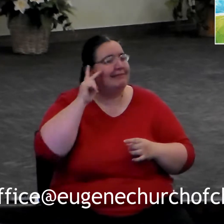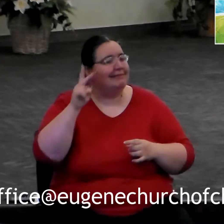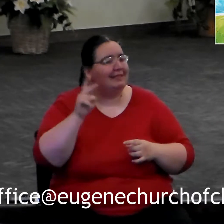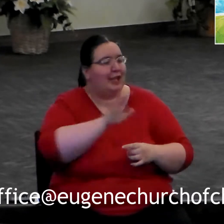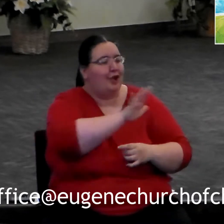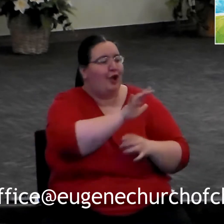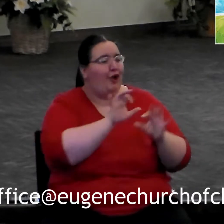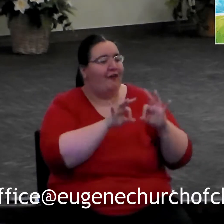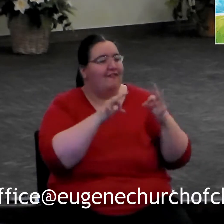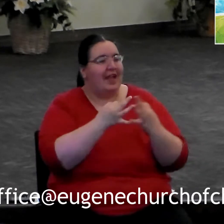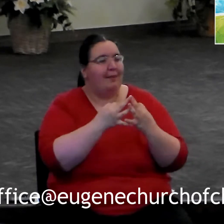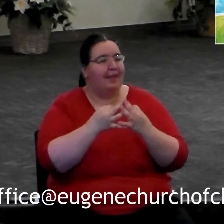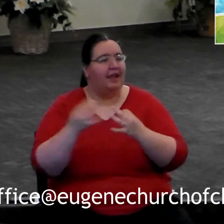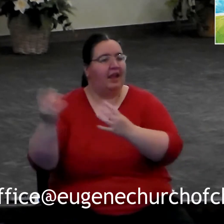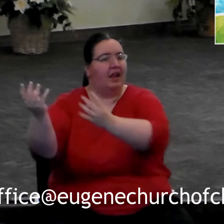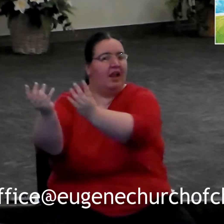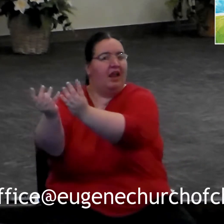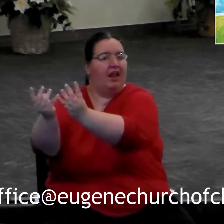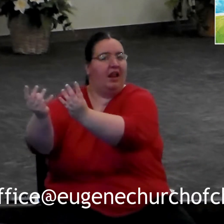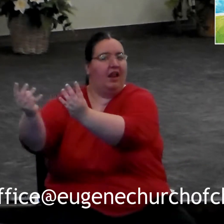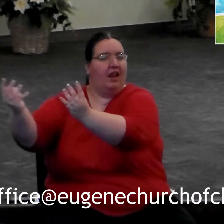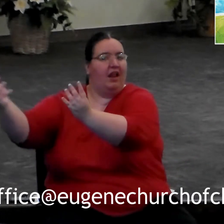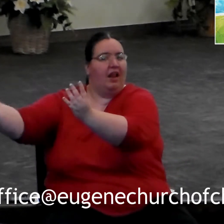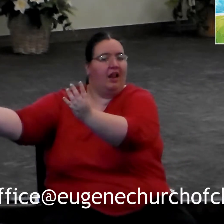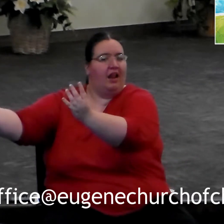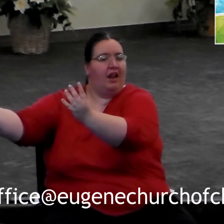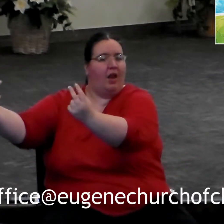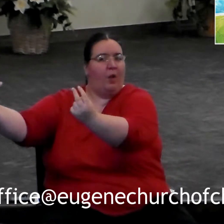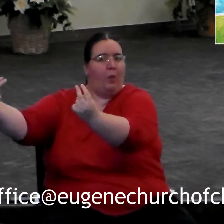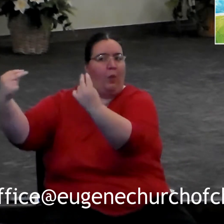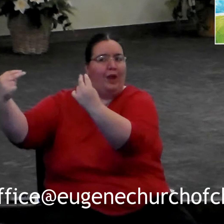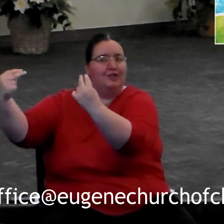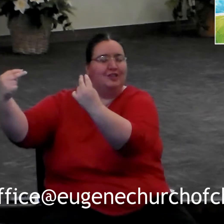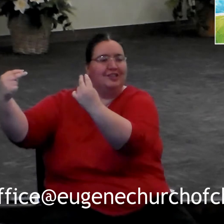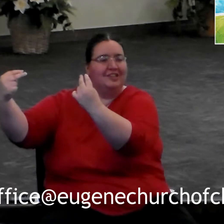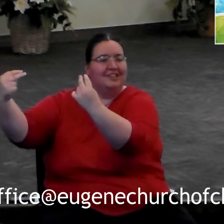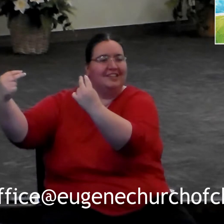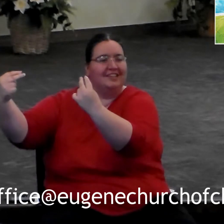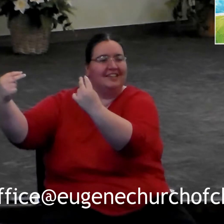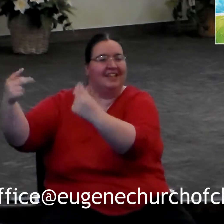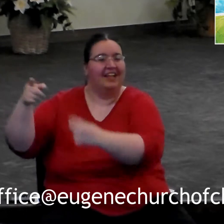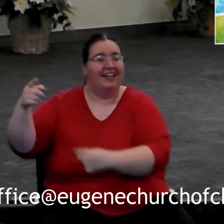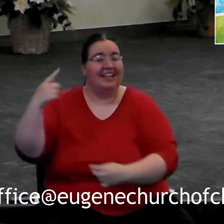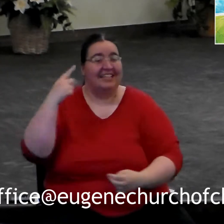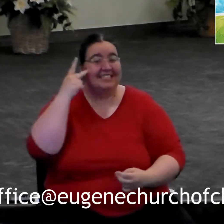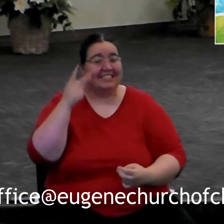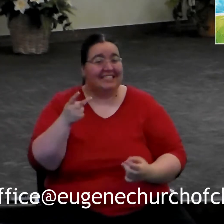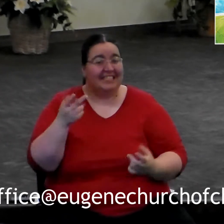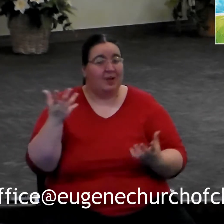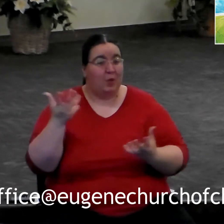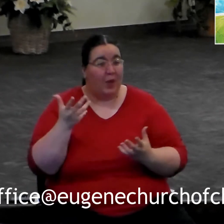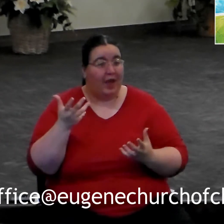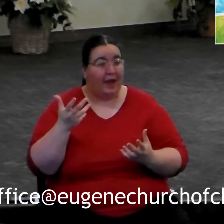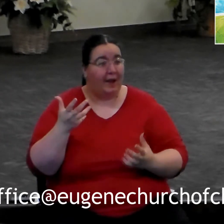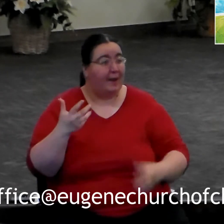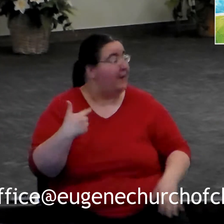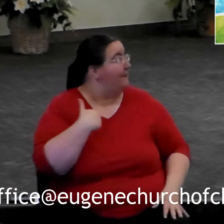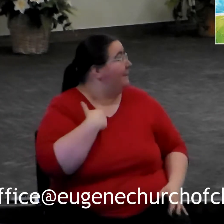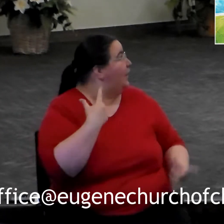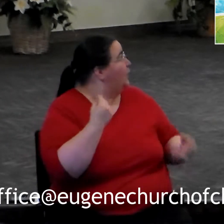inside the movie theater watching us. And what they see at that moment is me, something like this. They can't hear any of it because of